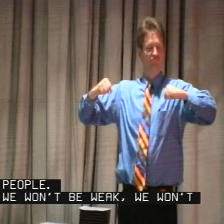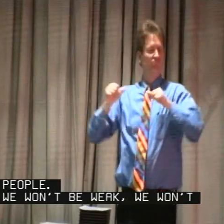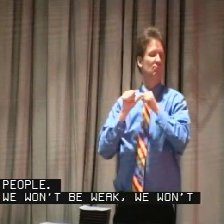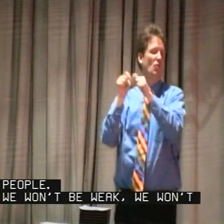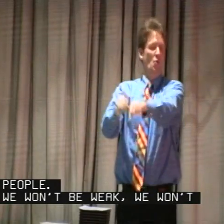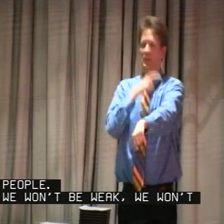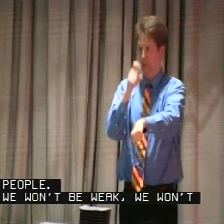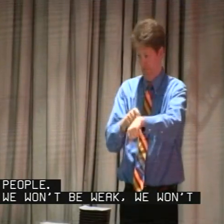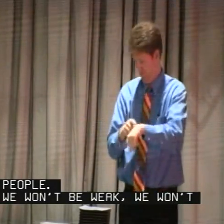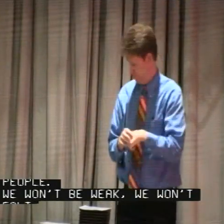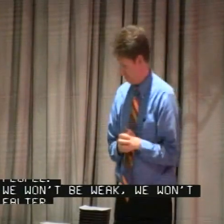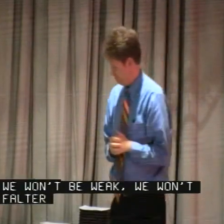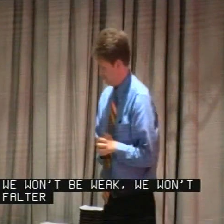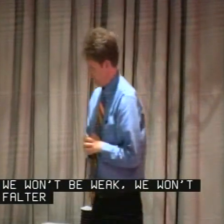in our identity.